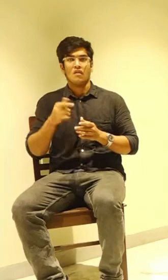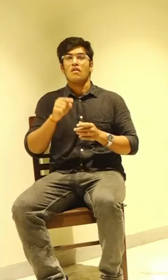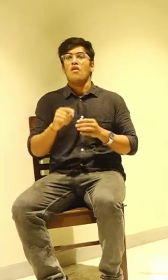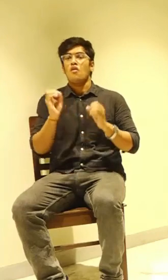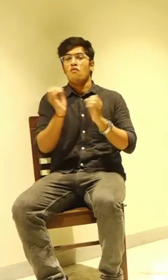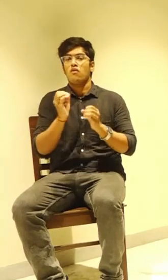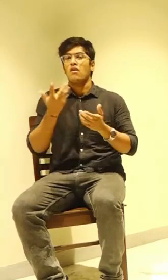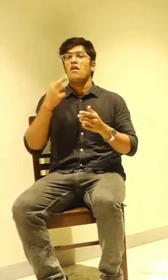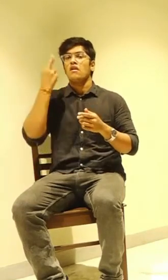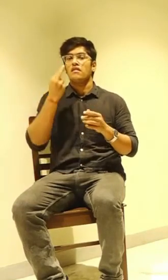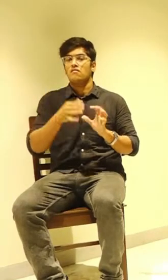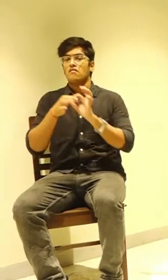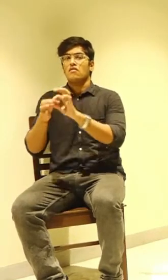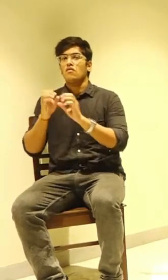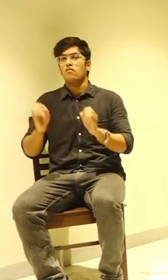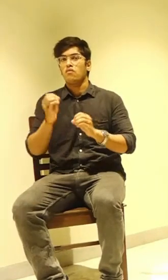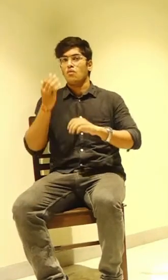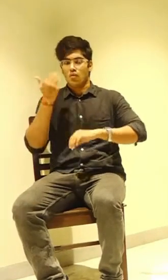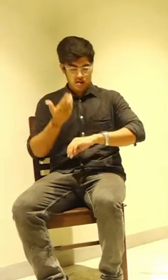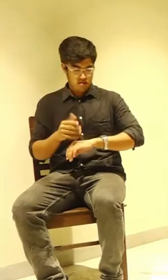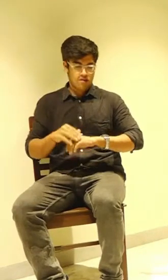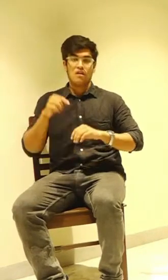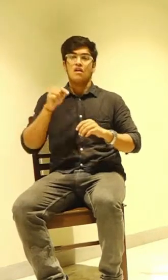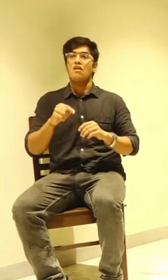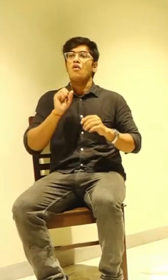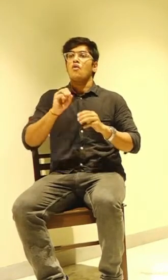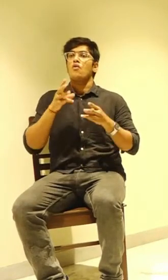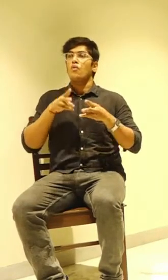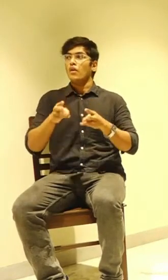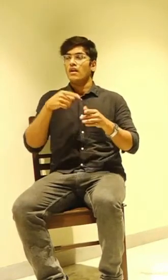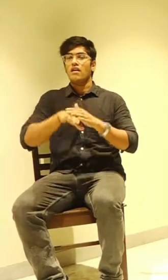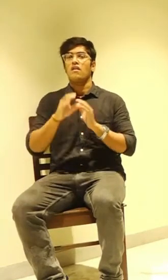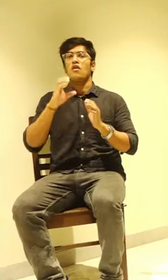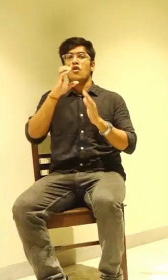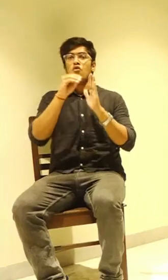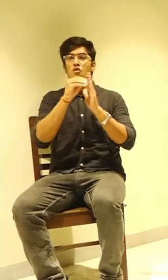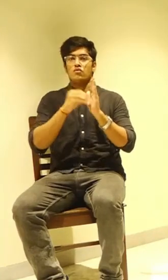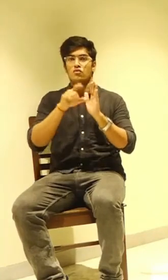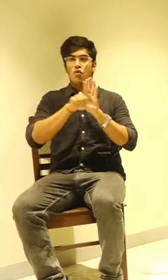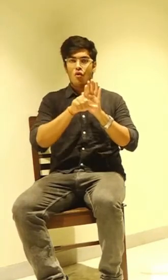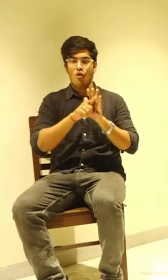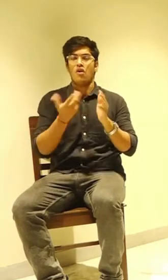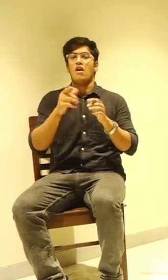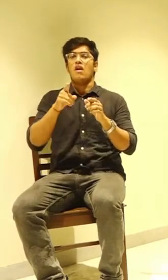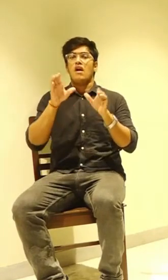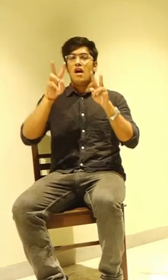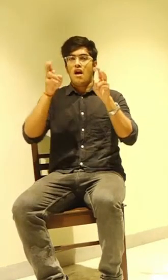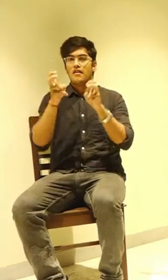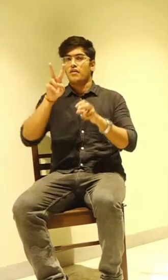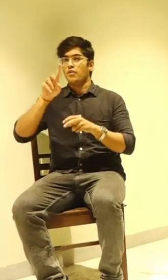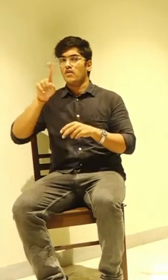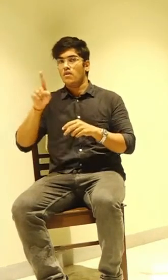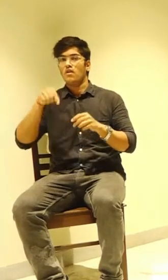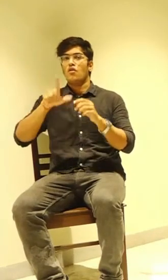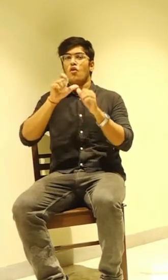was? And what can we expect from the way in which constitutional law and Article 21's law evolves